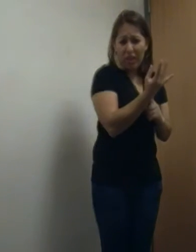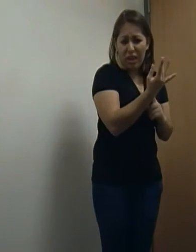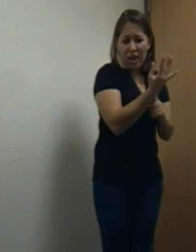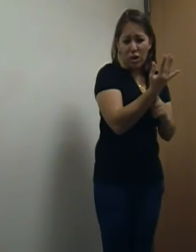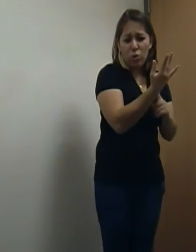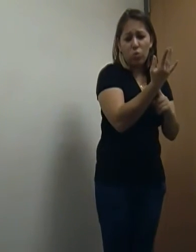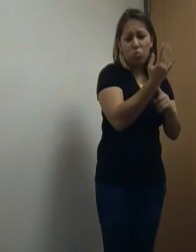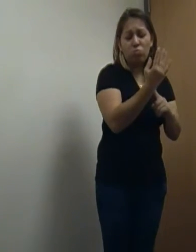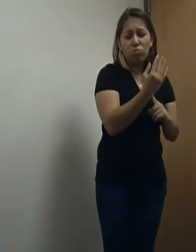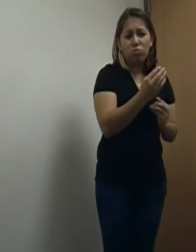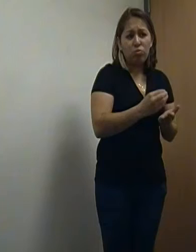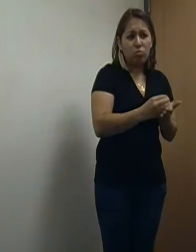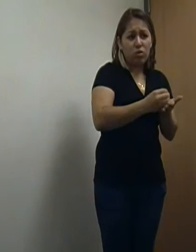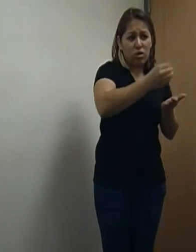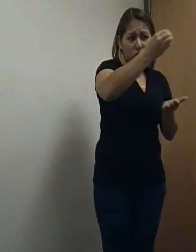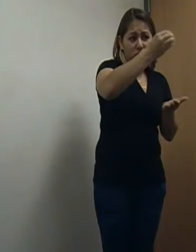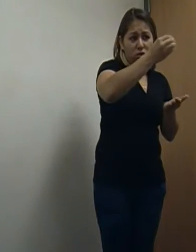brass rail lamps.